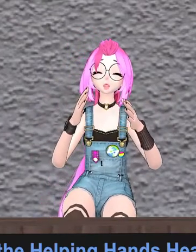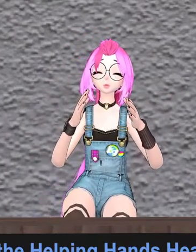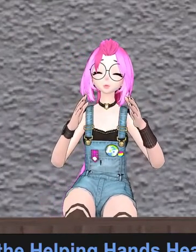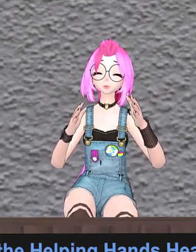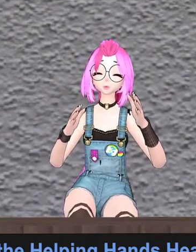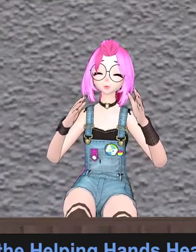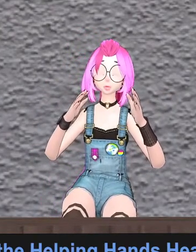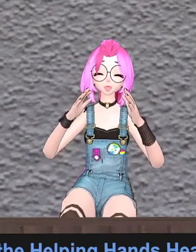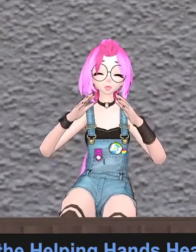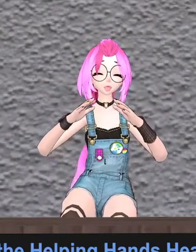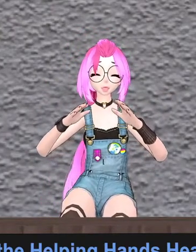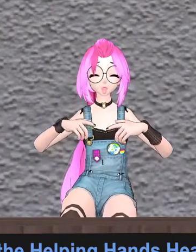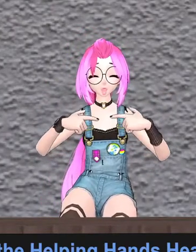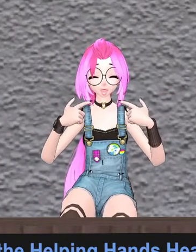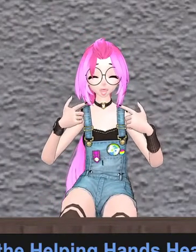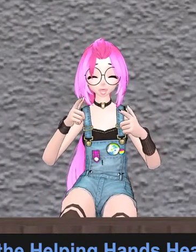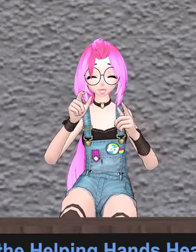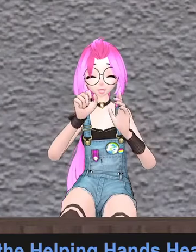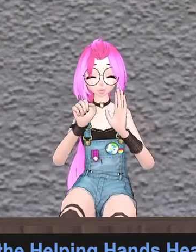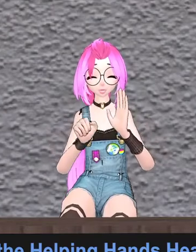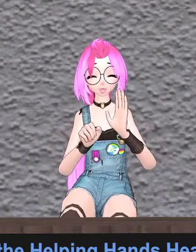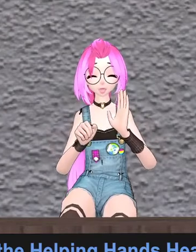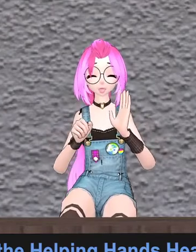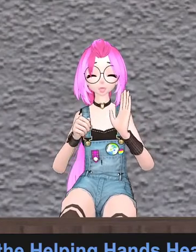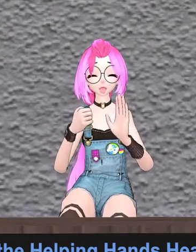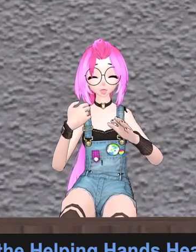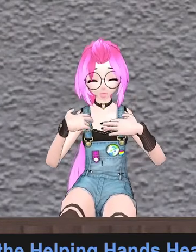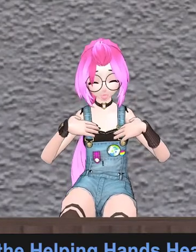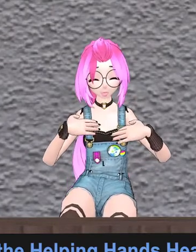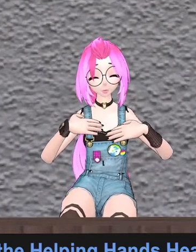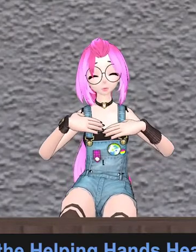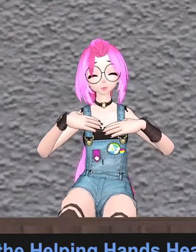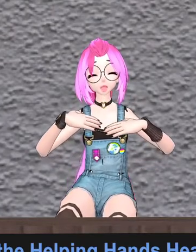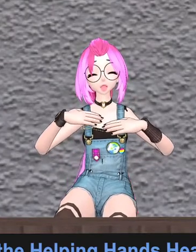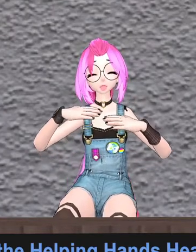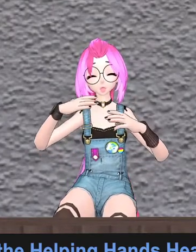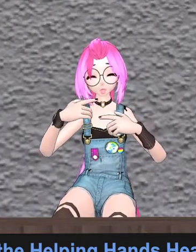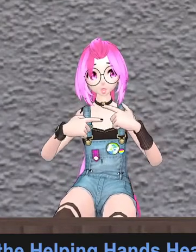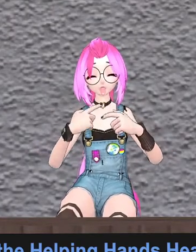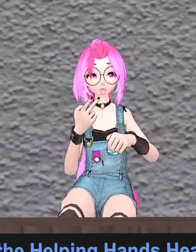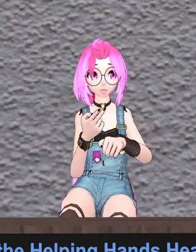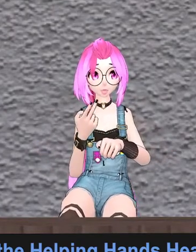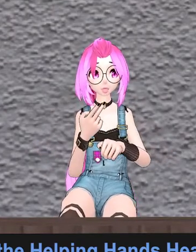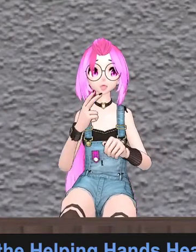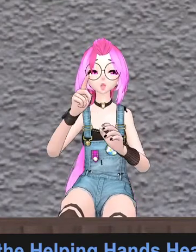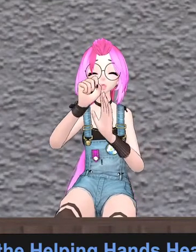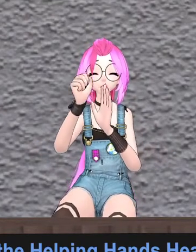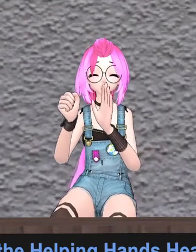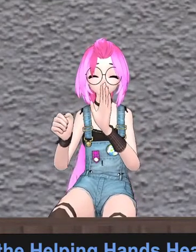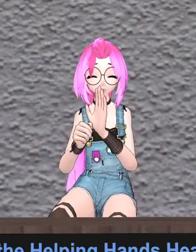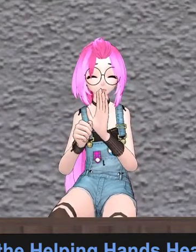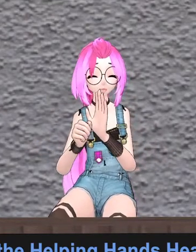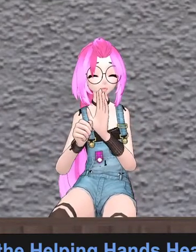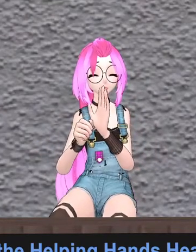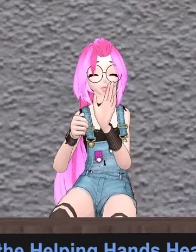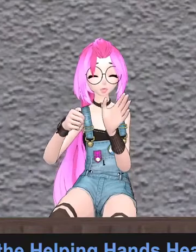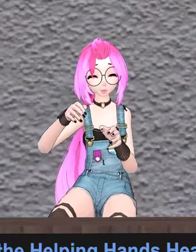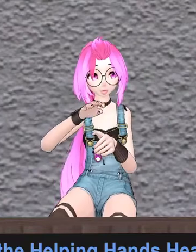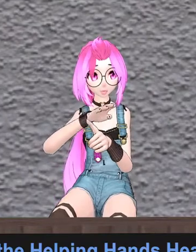So somebody who lives in a state might have a sign that they use, but only in that state. So